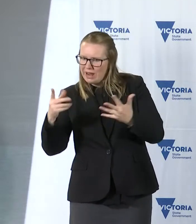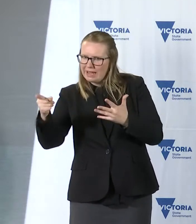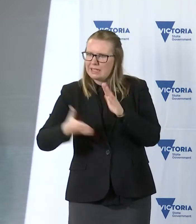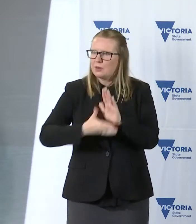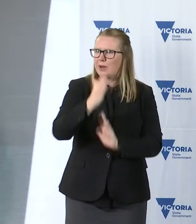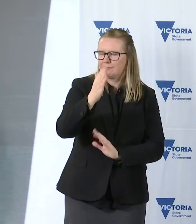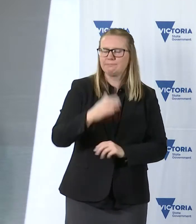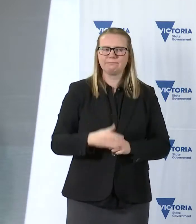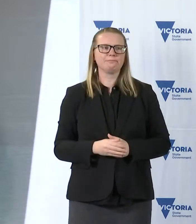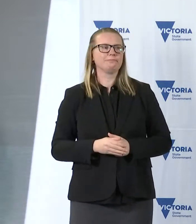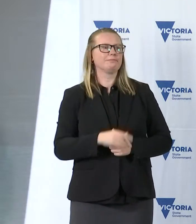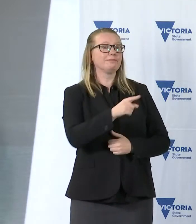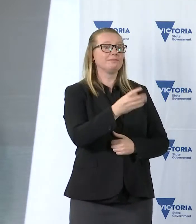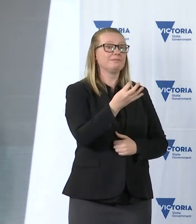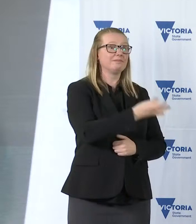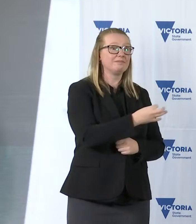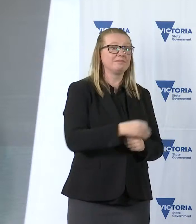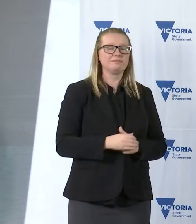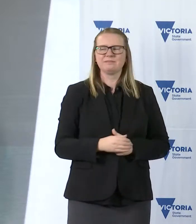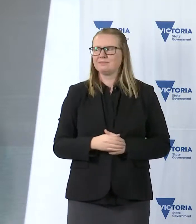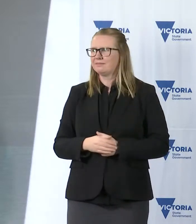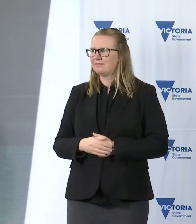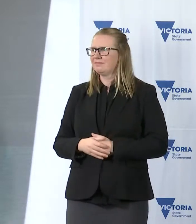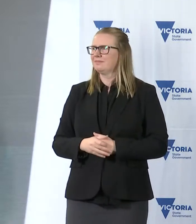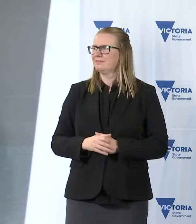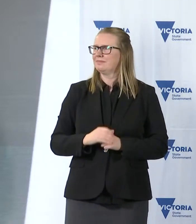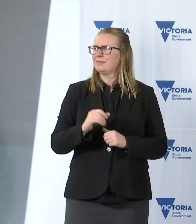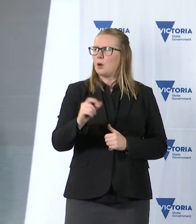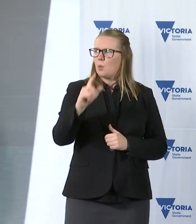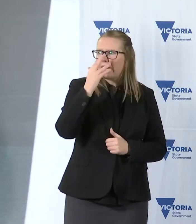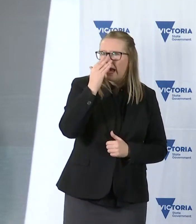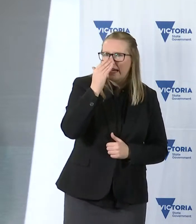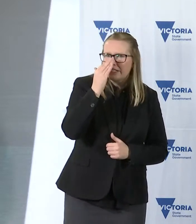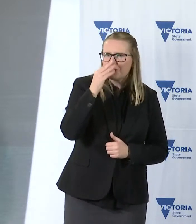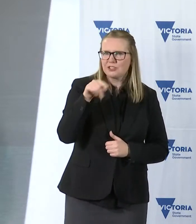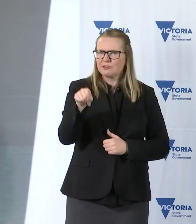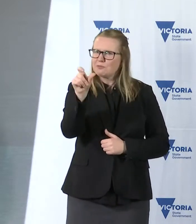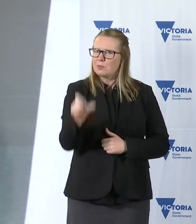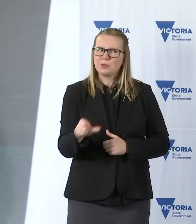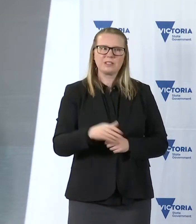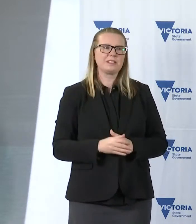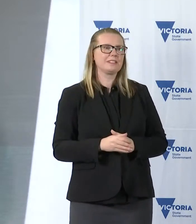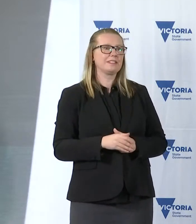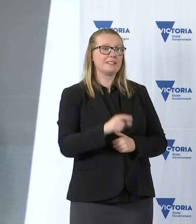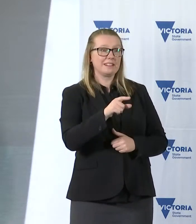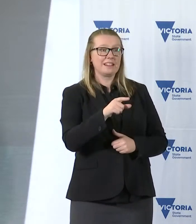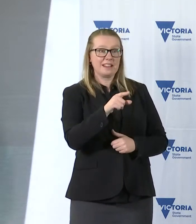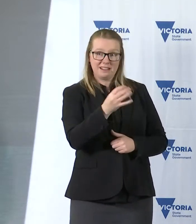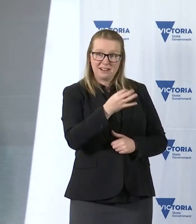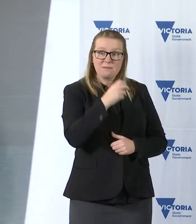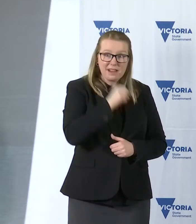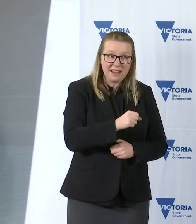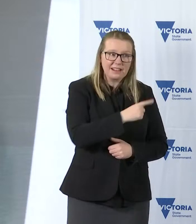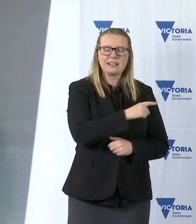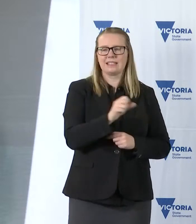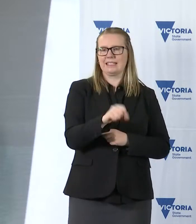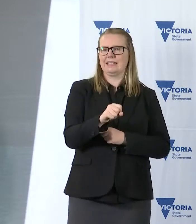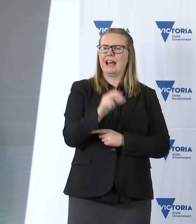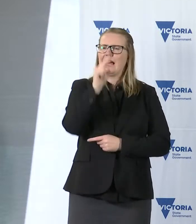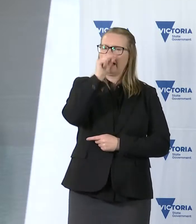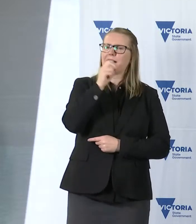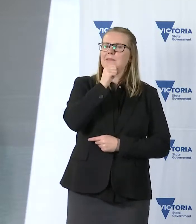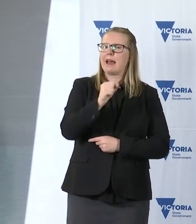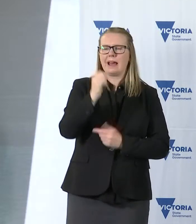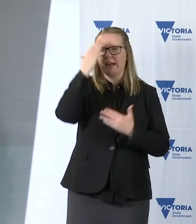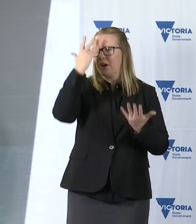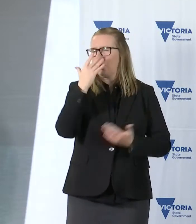What's their age profile? I don't have that information, sorry. He does. Sorry? It's a man. Yes. A young man, I